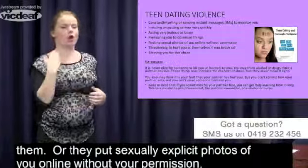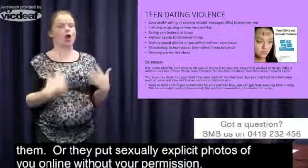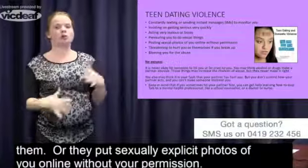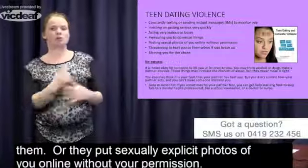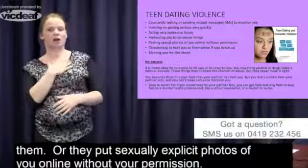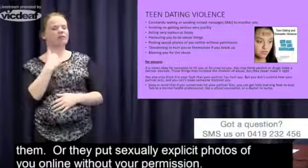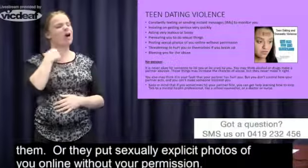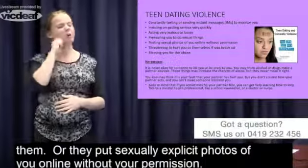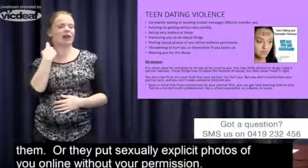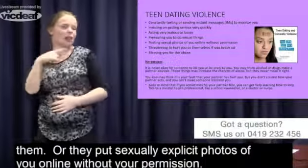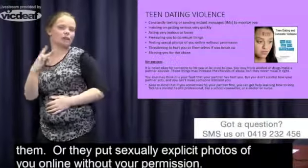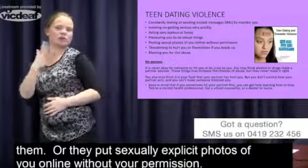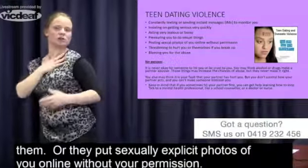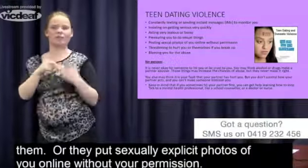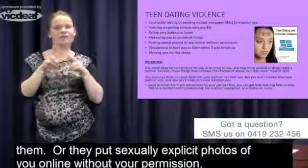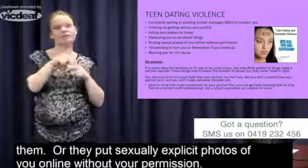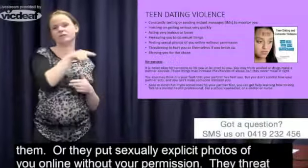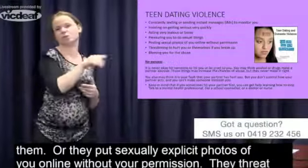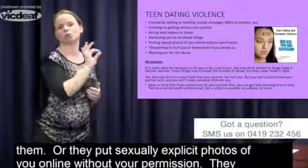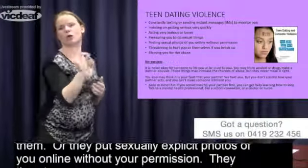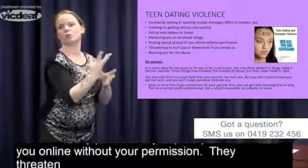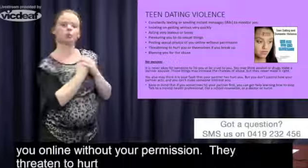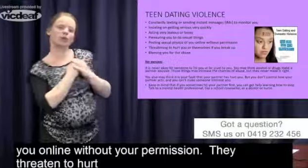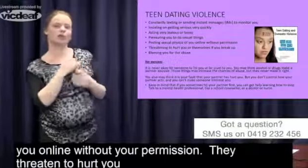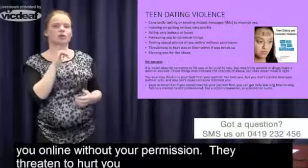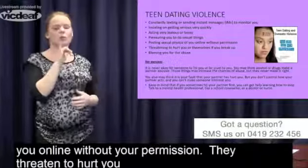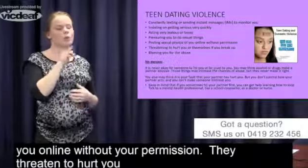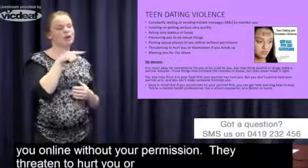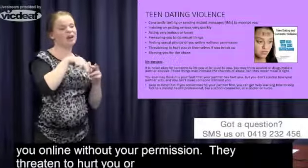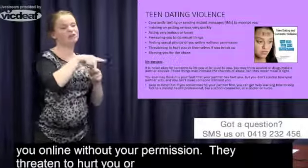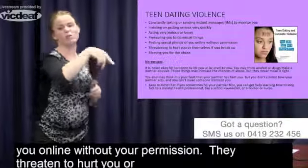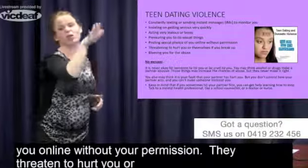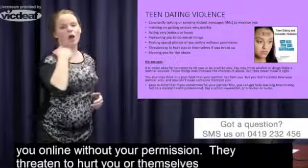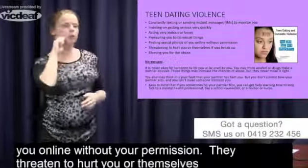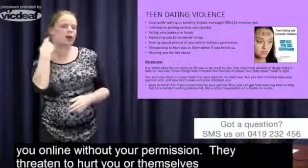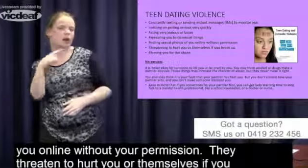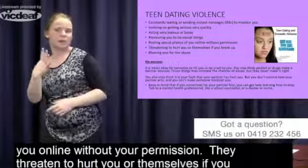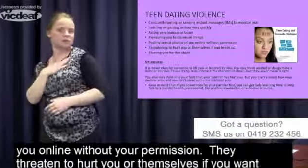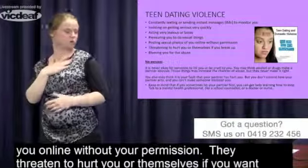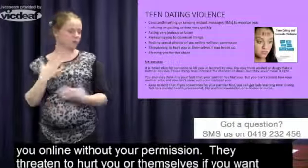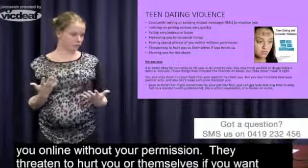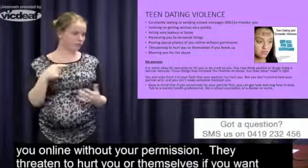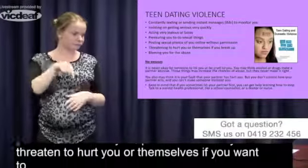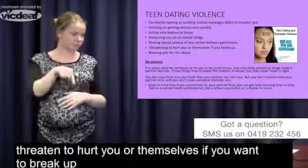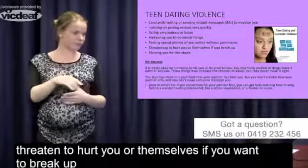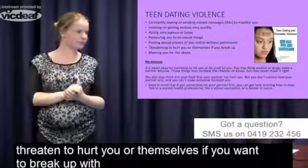They threaten to hurt you or themselves if you want to break up with them. If you leave, I'm going to kill